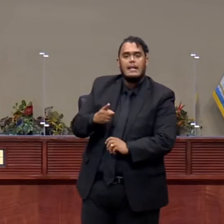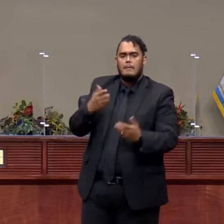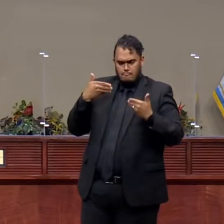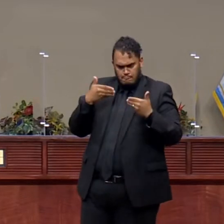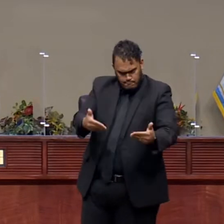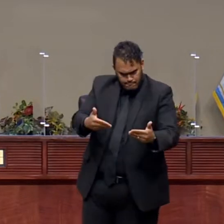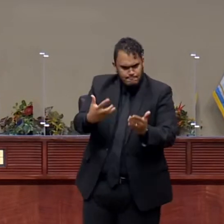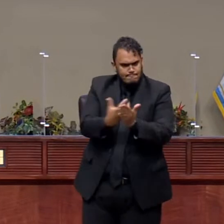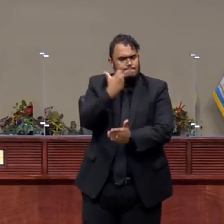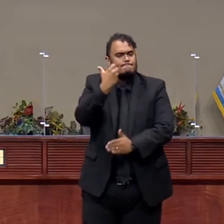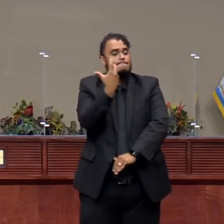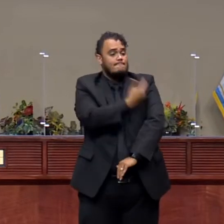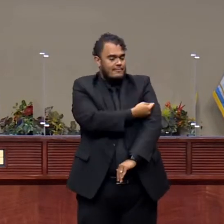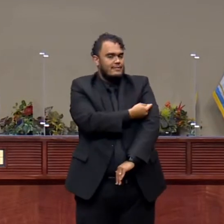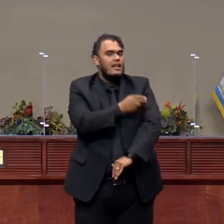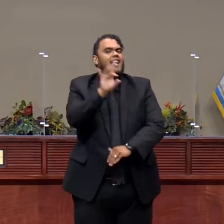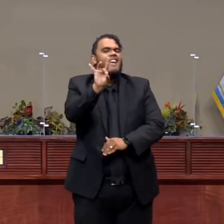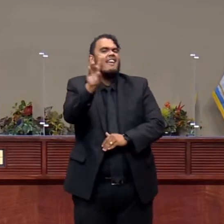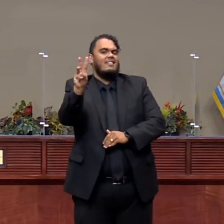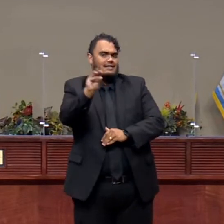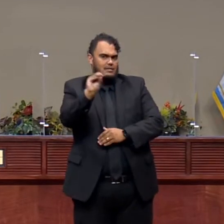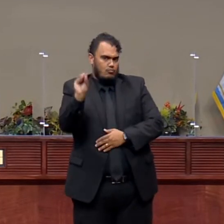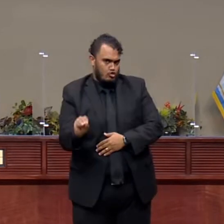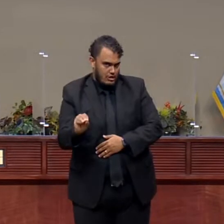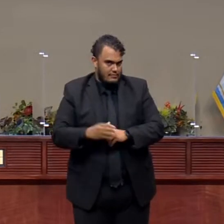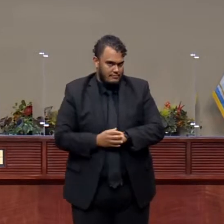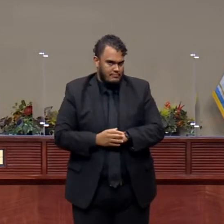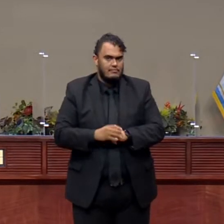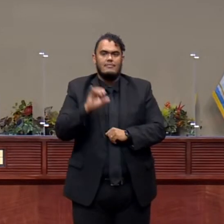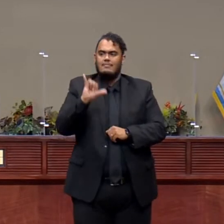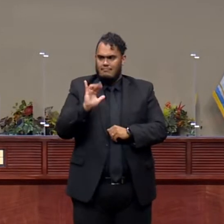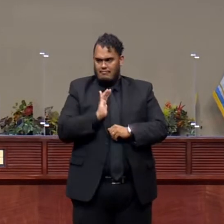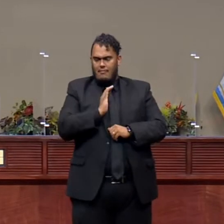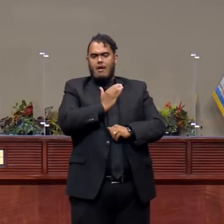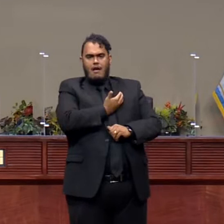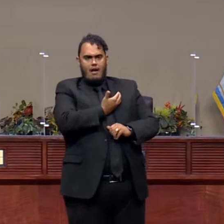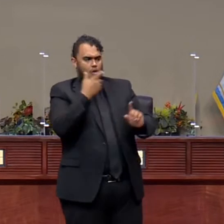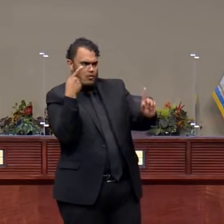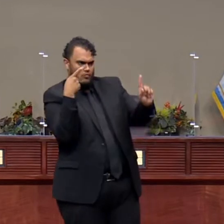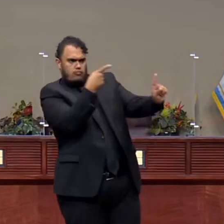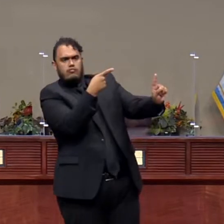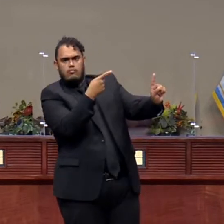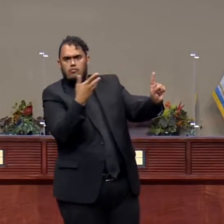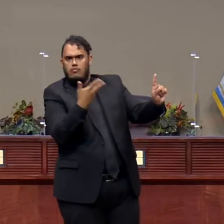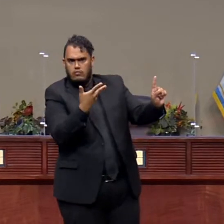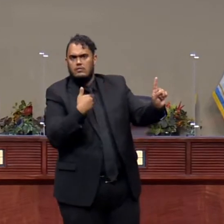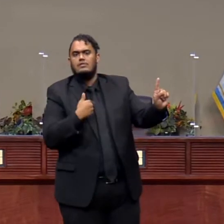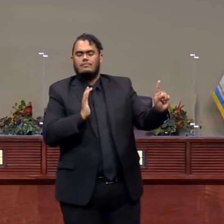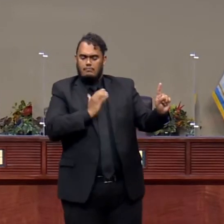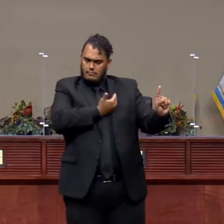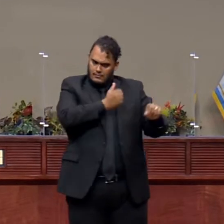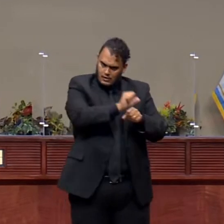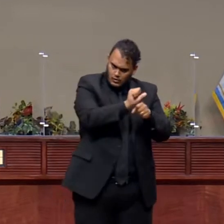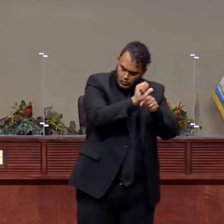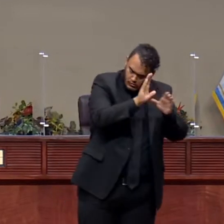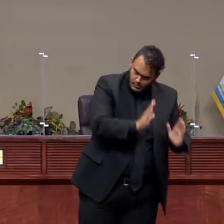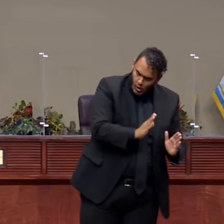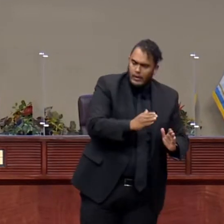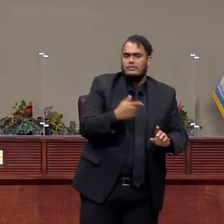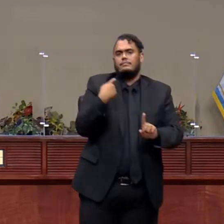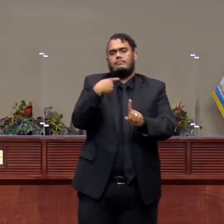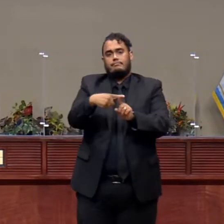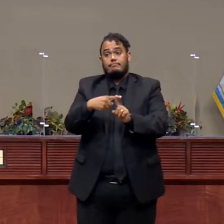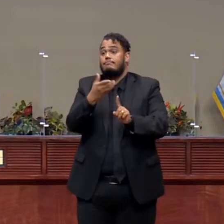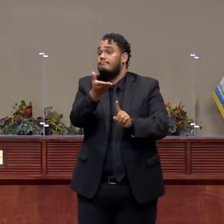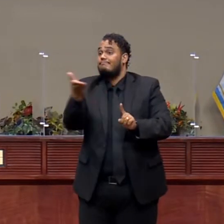86%. That was a goal of my mandate, to keep our employees and those we serve as safe as we possibly